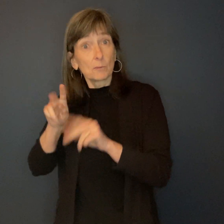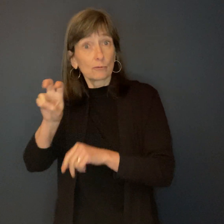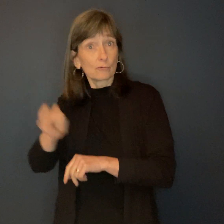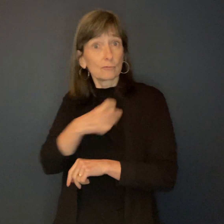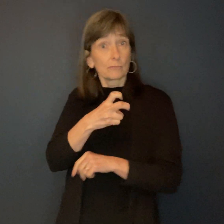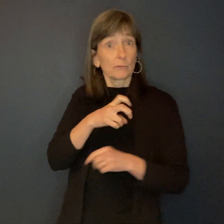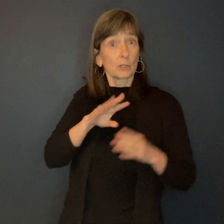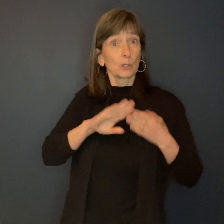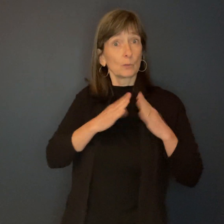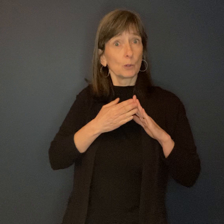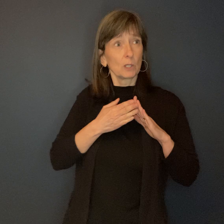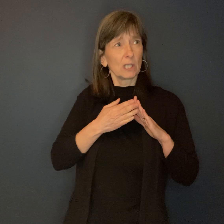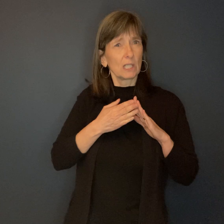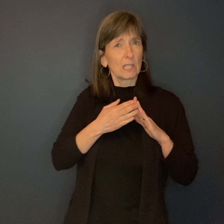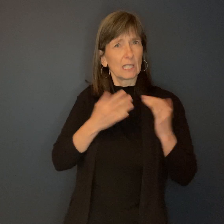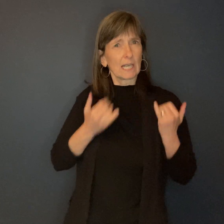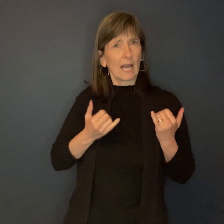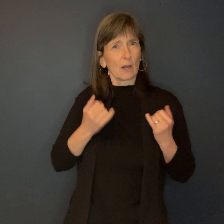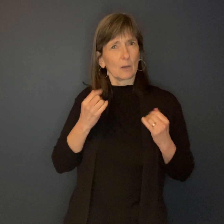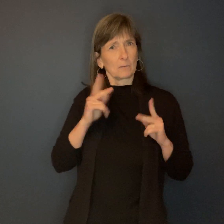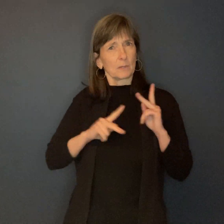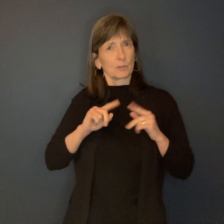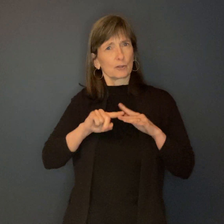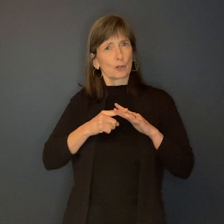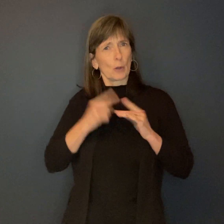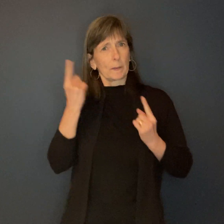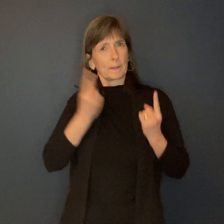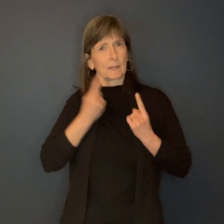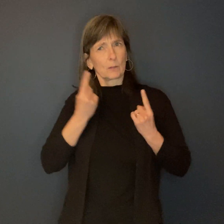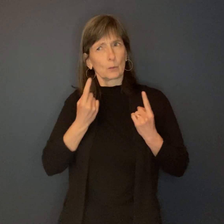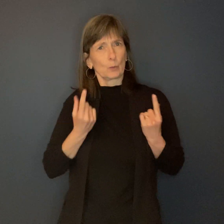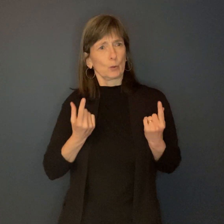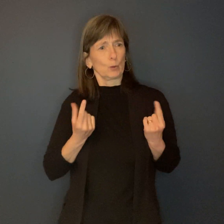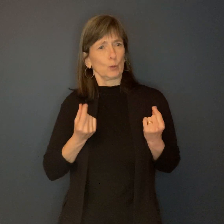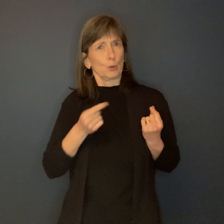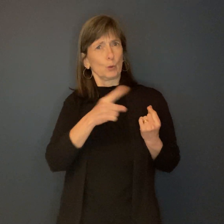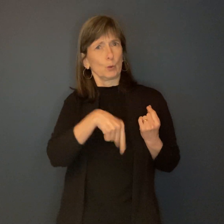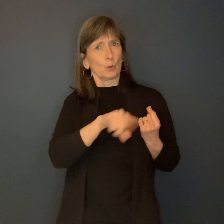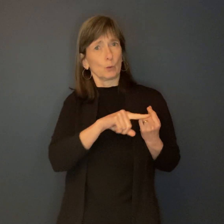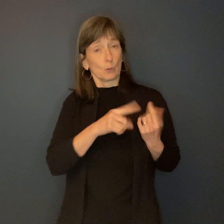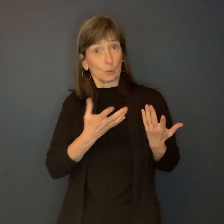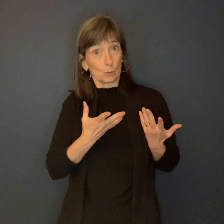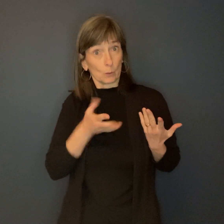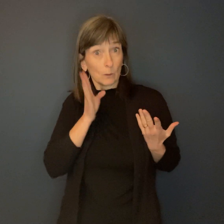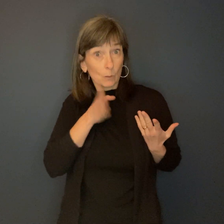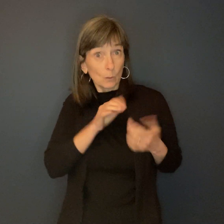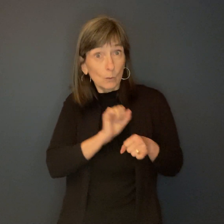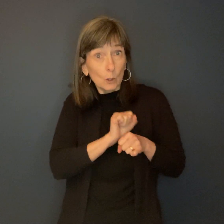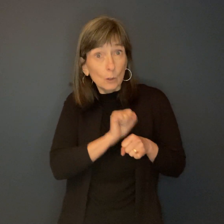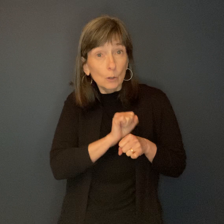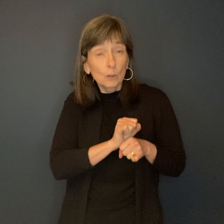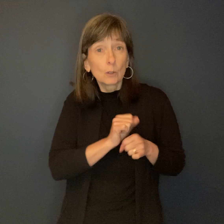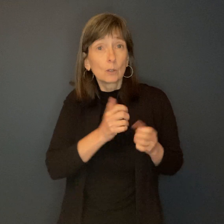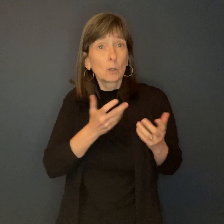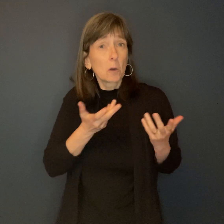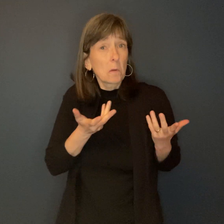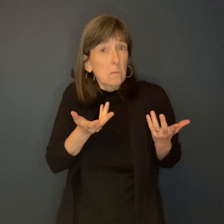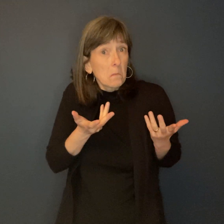in communities? And the concept of people having employment came up as being a